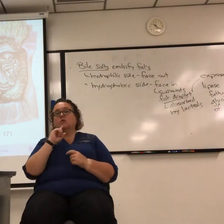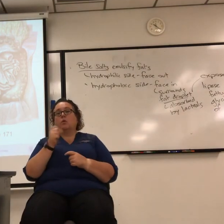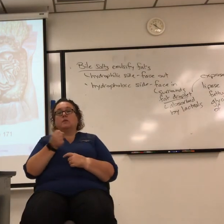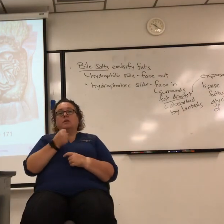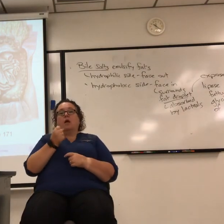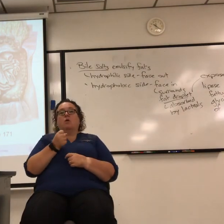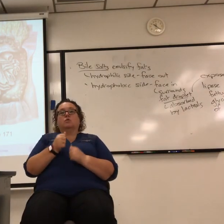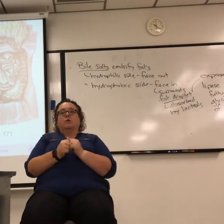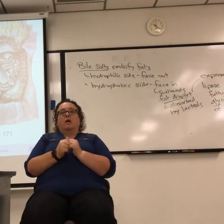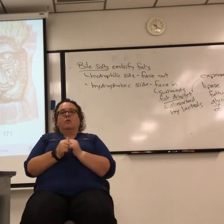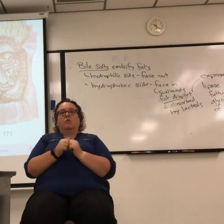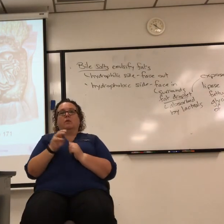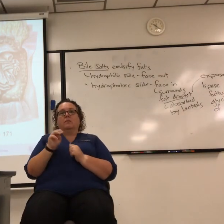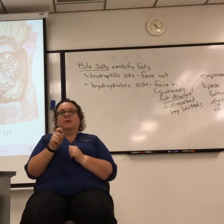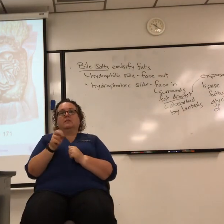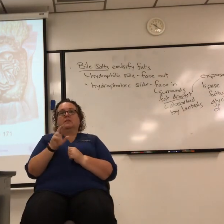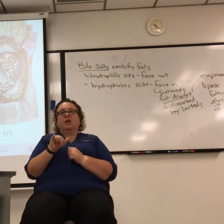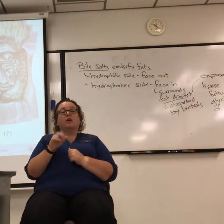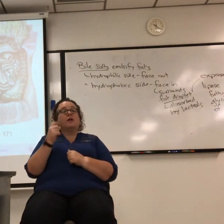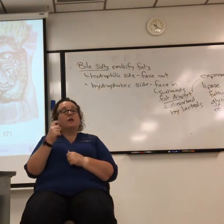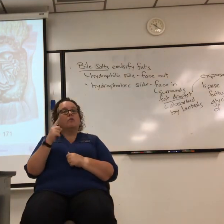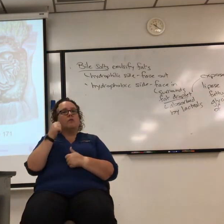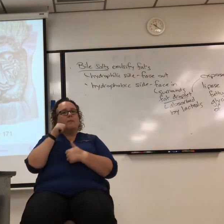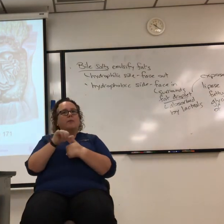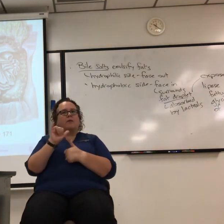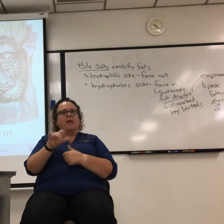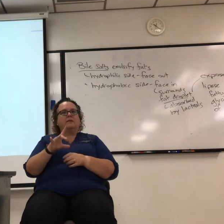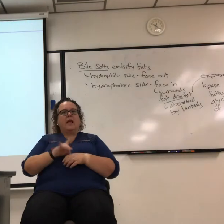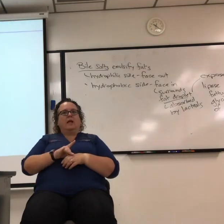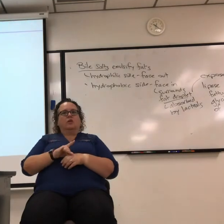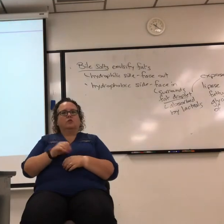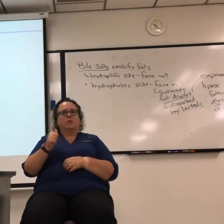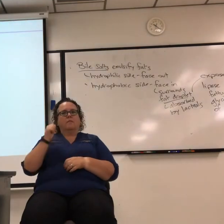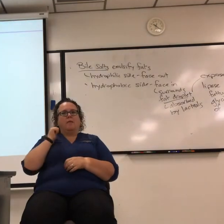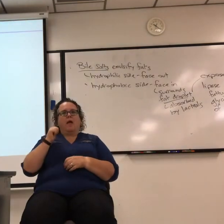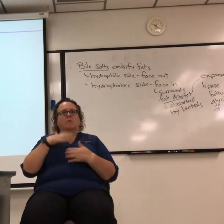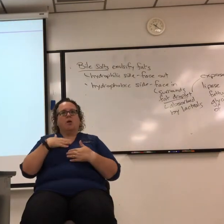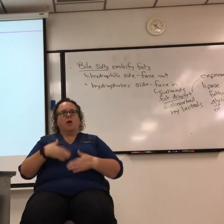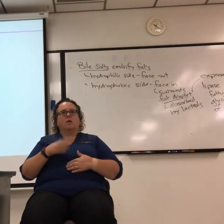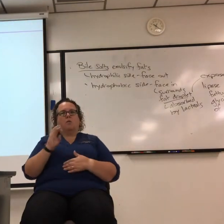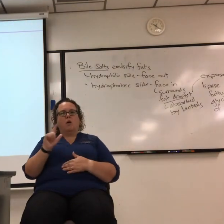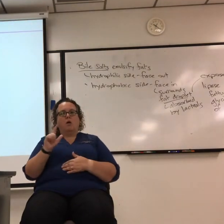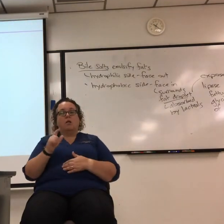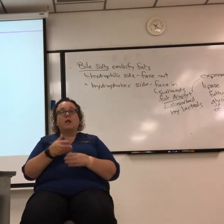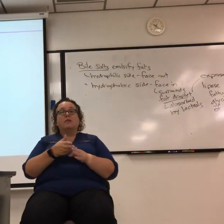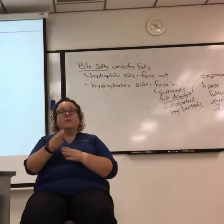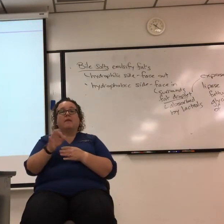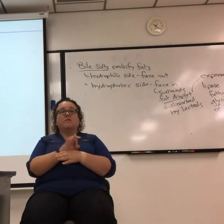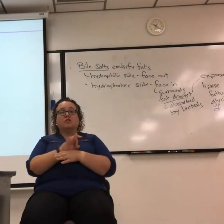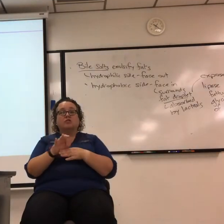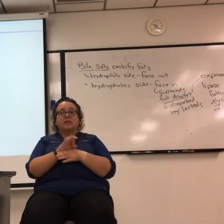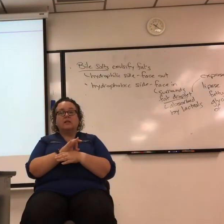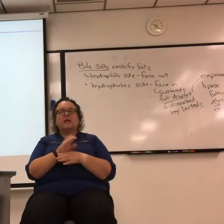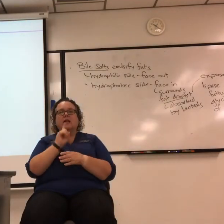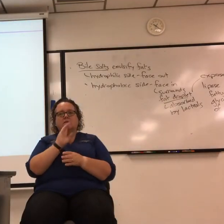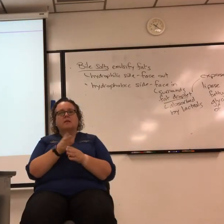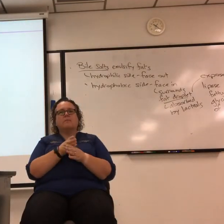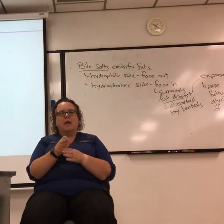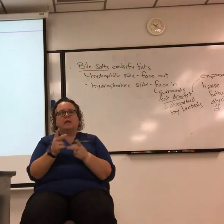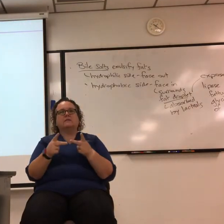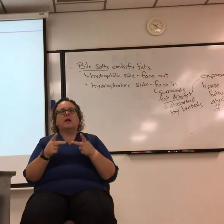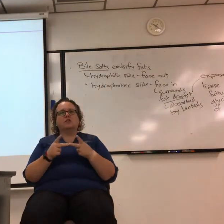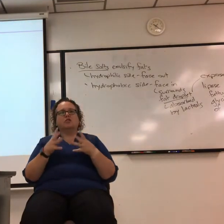mesentery. The root of the mesentery is anchored to the back body wall. The main function of the intestines, it is the main site